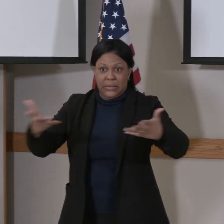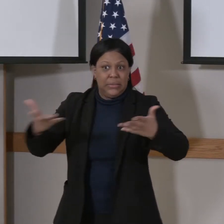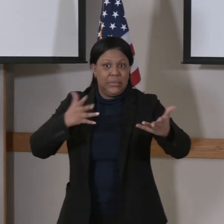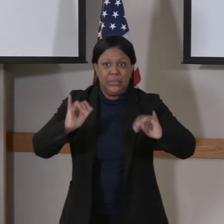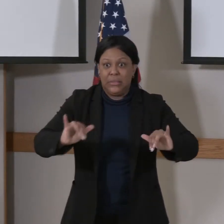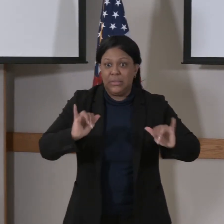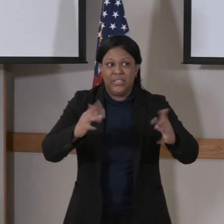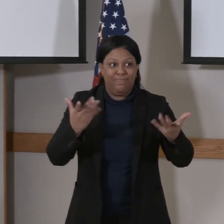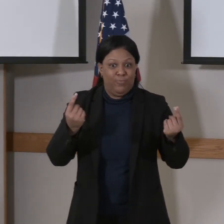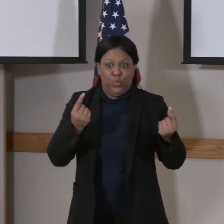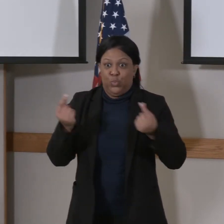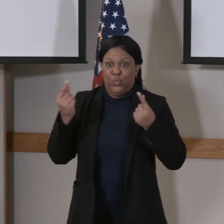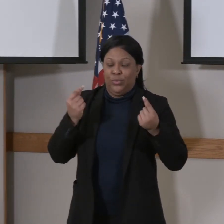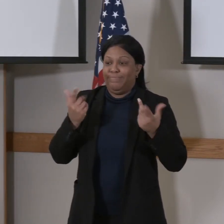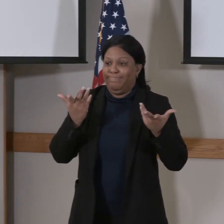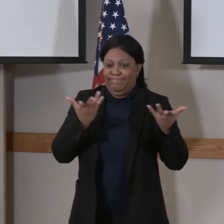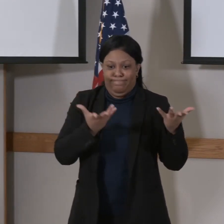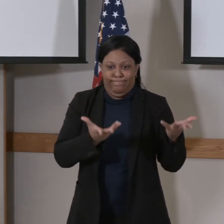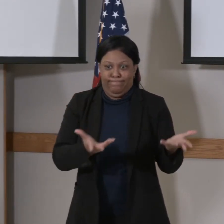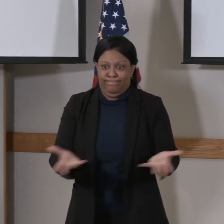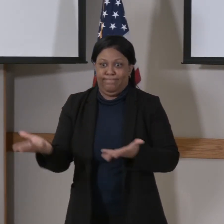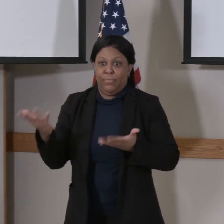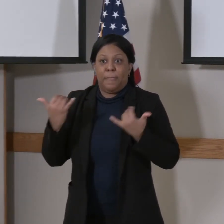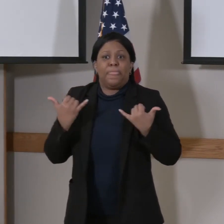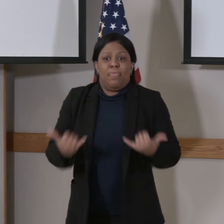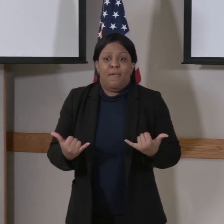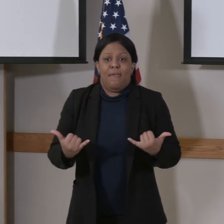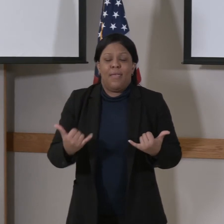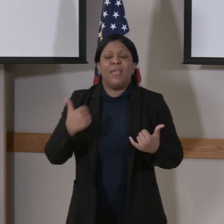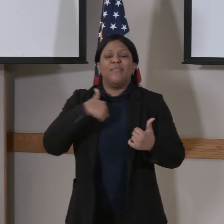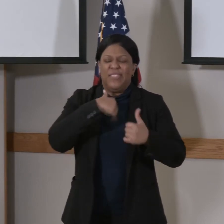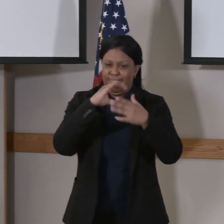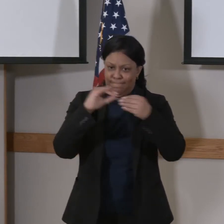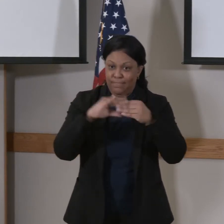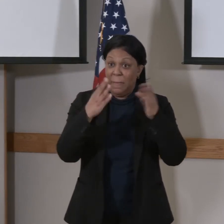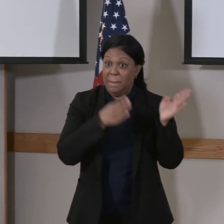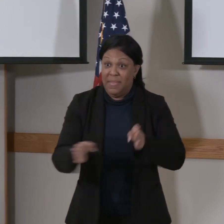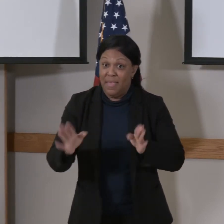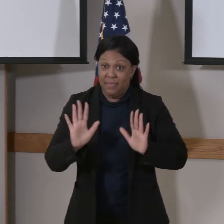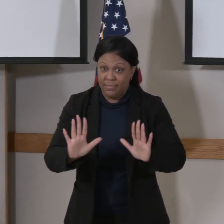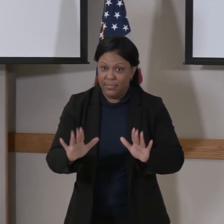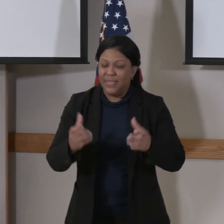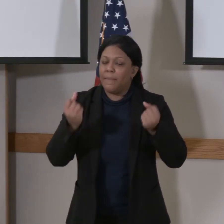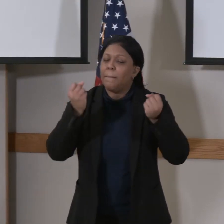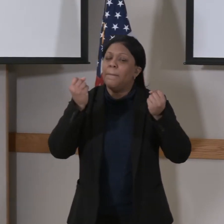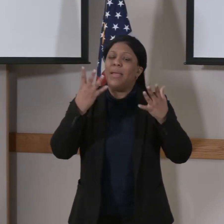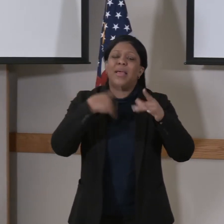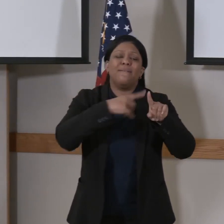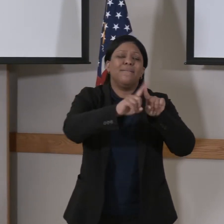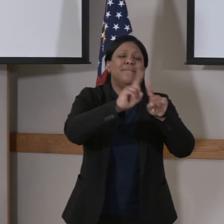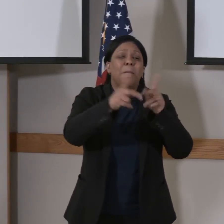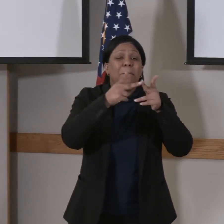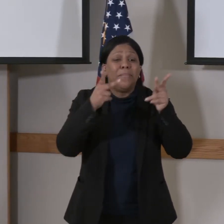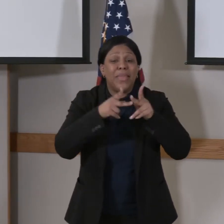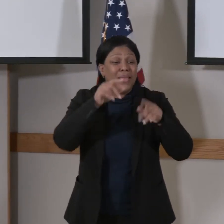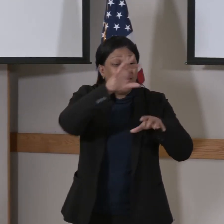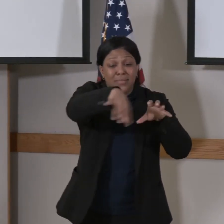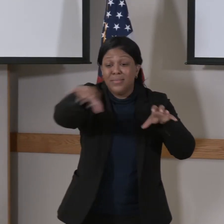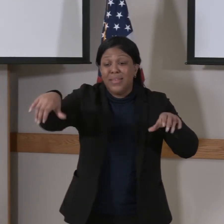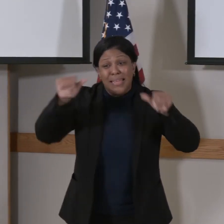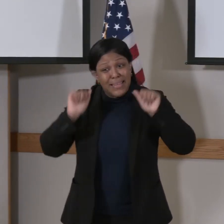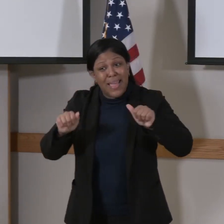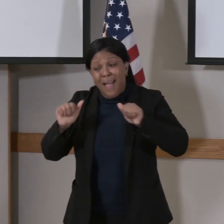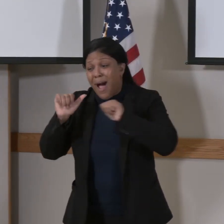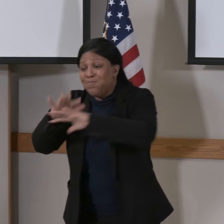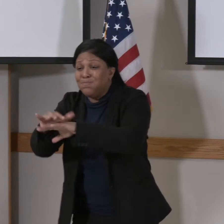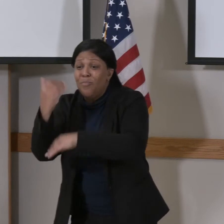perspective that represents Minnesota. There are many places to exercise your First Amendment right. The freeway is not one of those places.